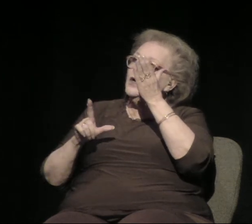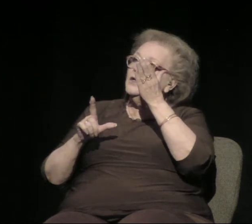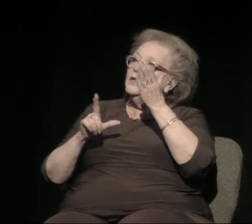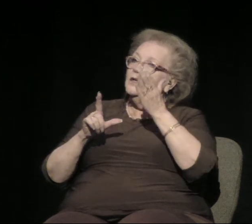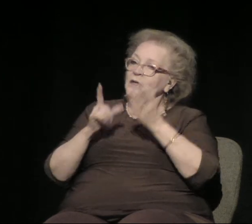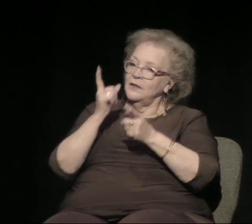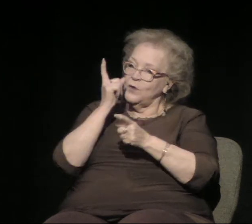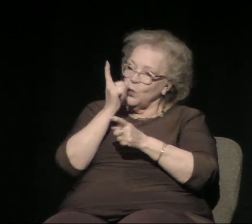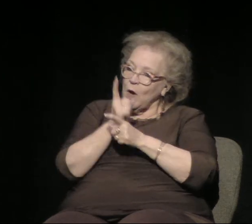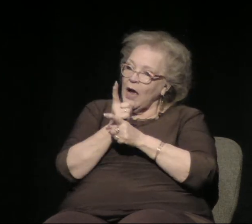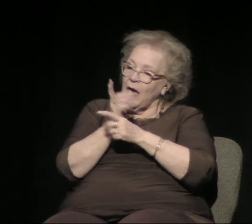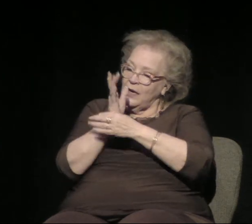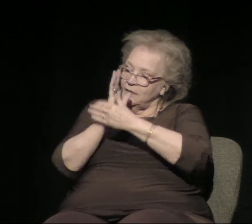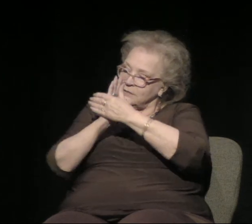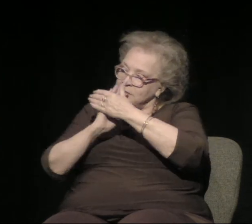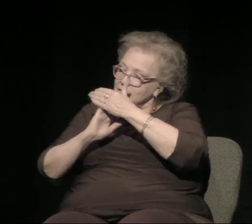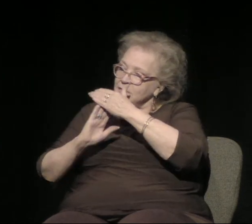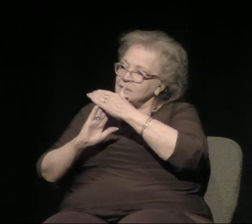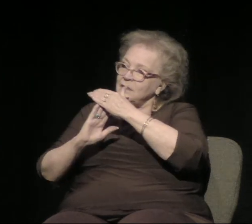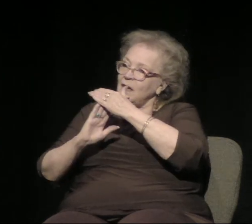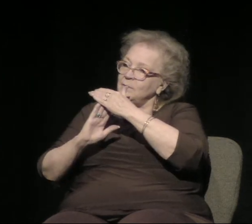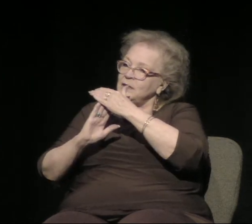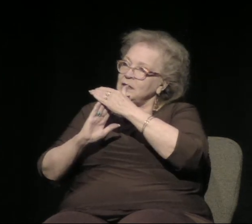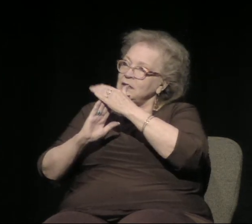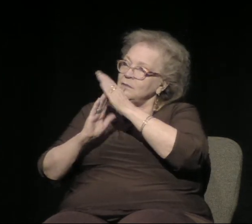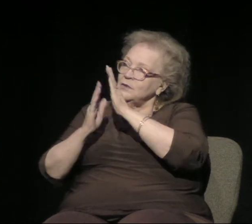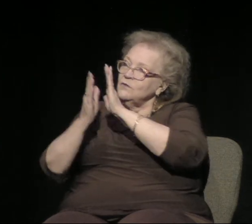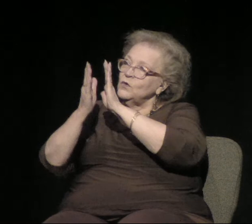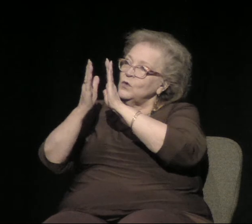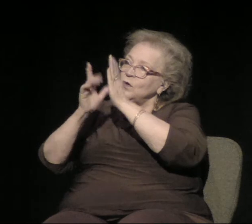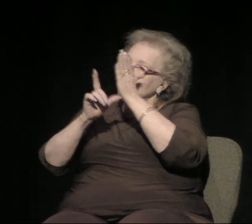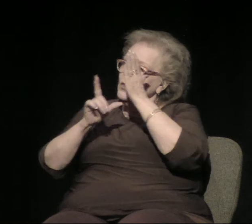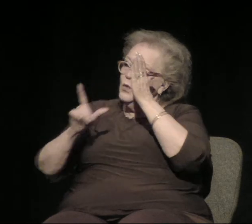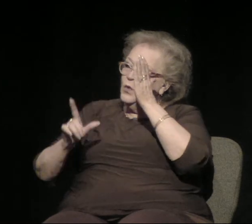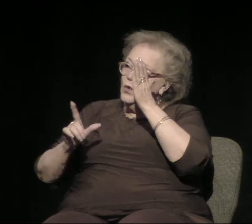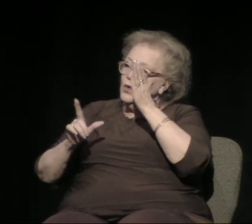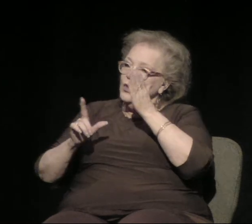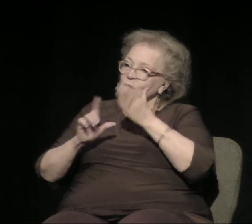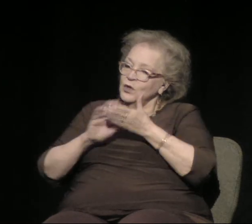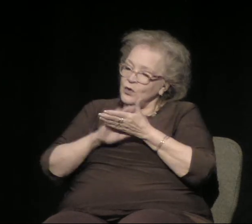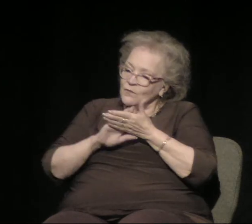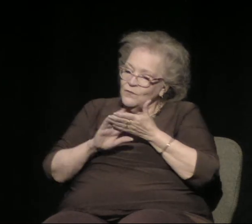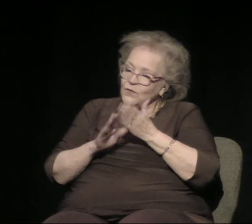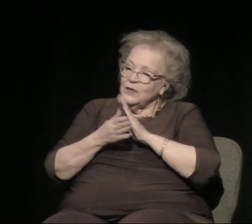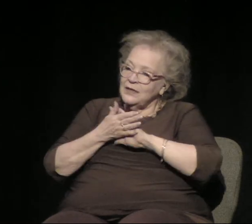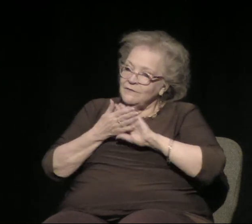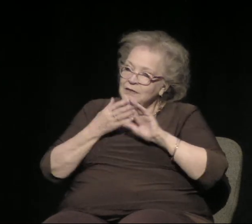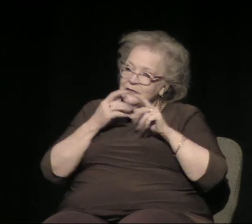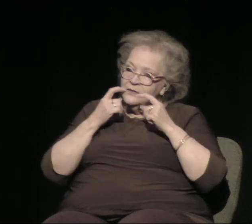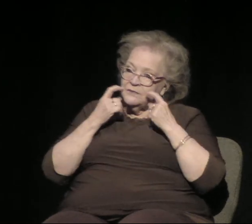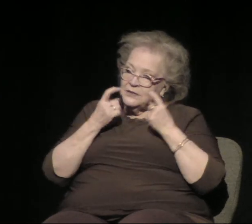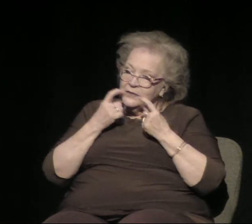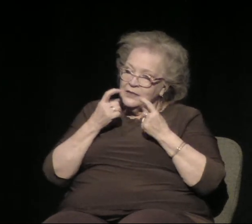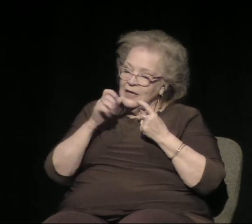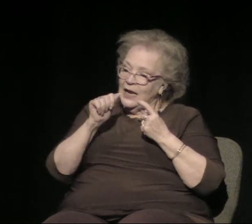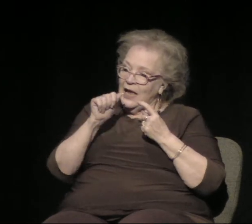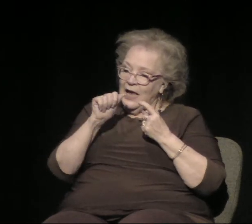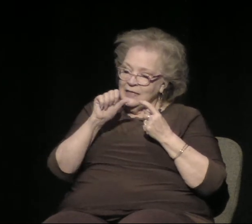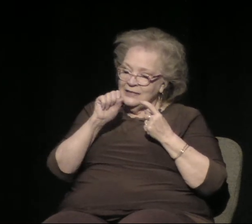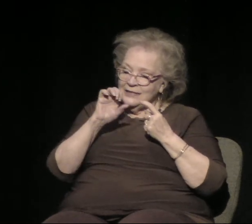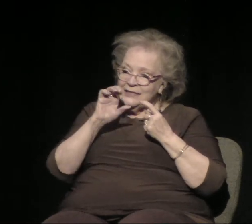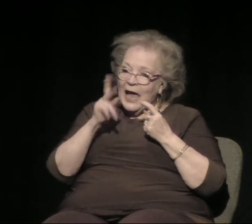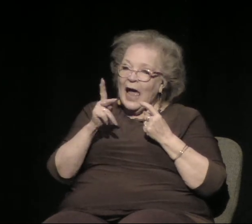right posture. He went to the Lord humbly with a repentant heart in sackcloth and